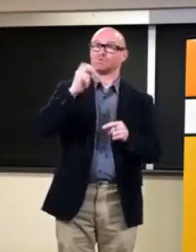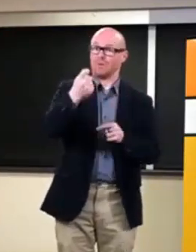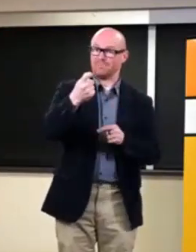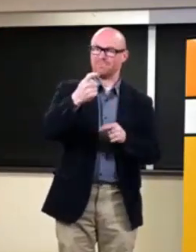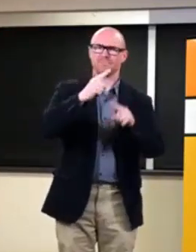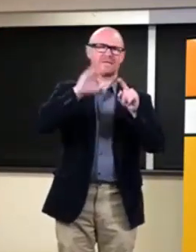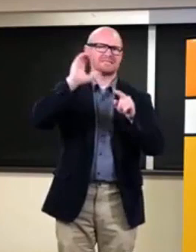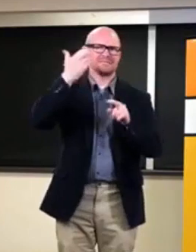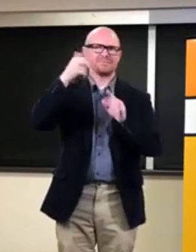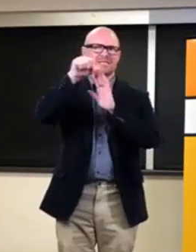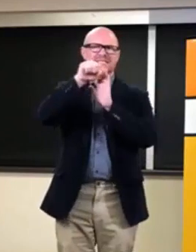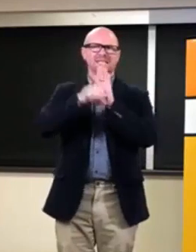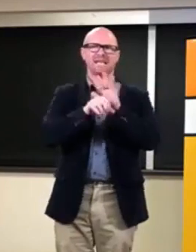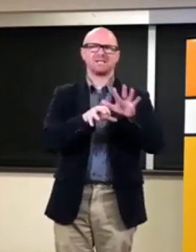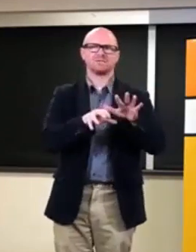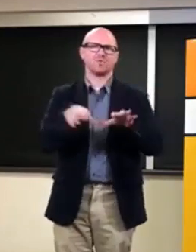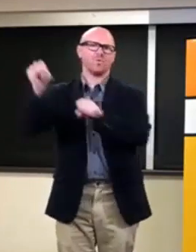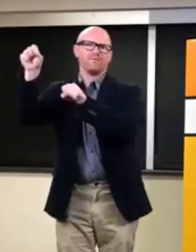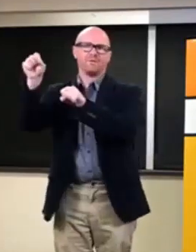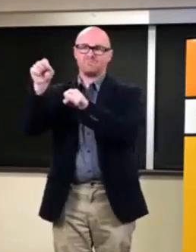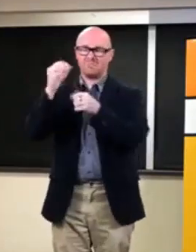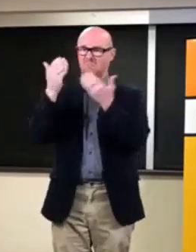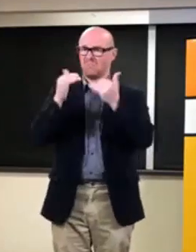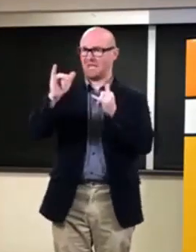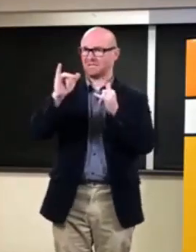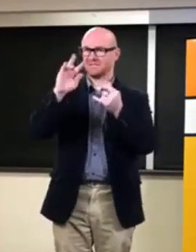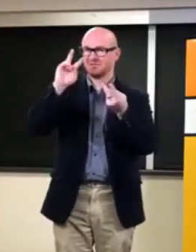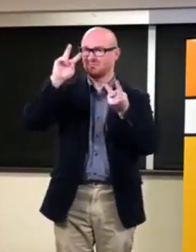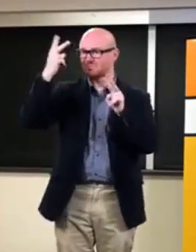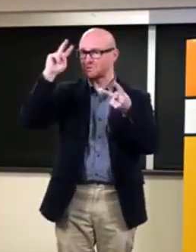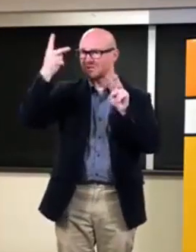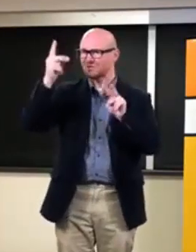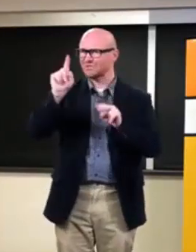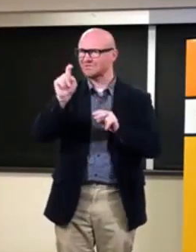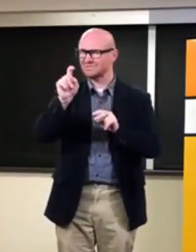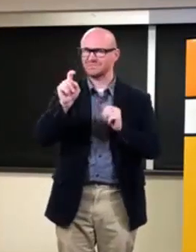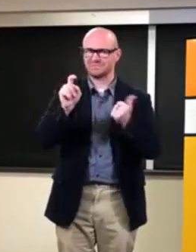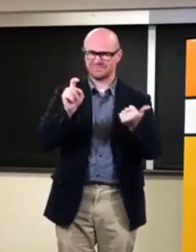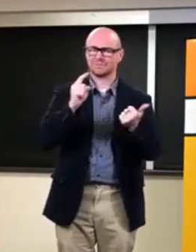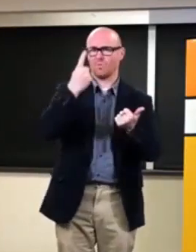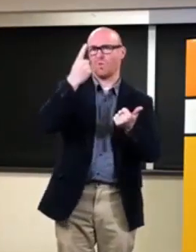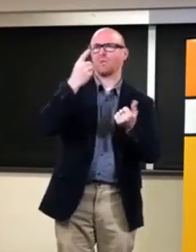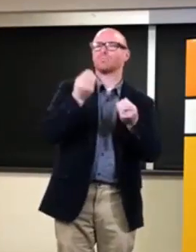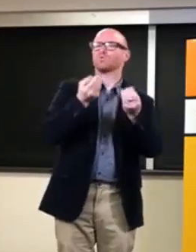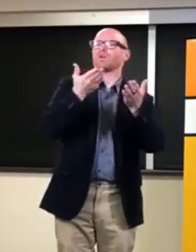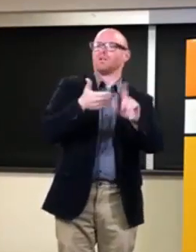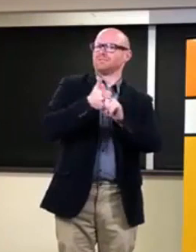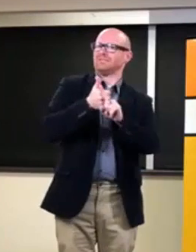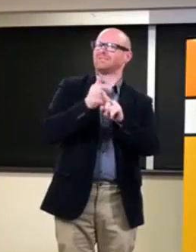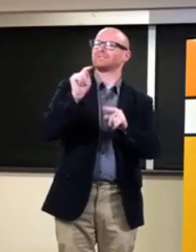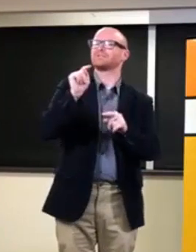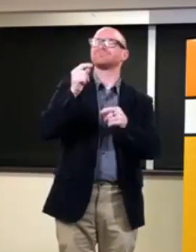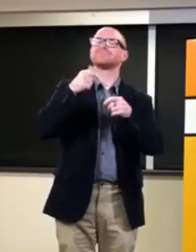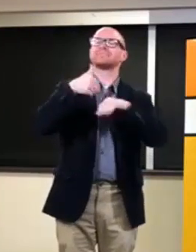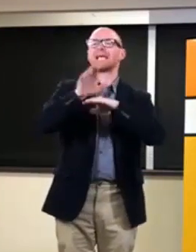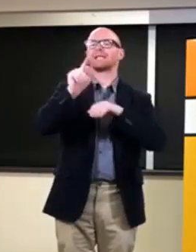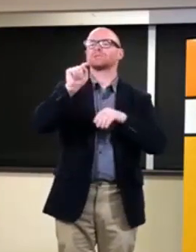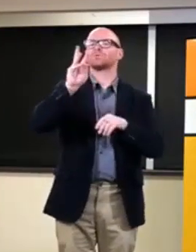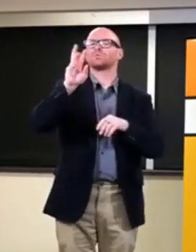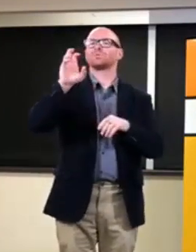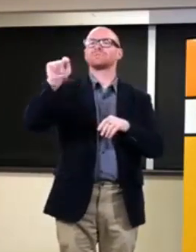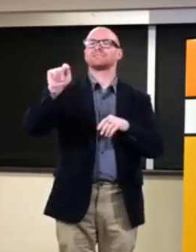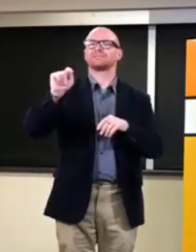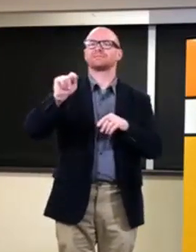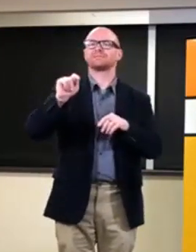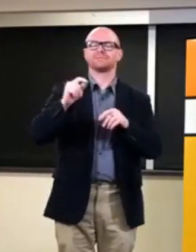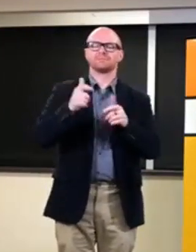taken over. But I mean, Interesting. Was there just miscommunication there, or? Yeah, so the question is, there was one provider who reported that they weren't able to prescribe it because the